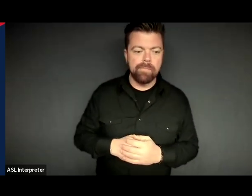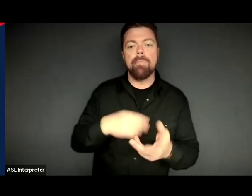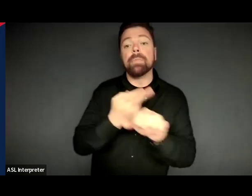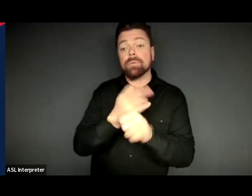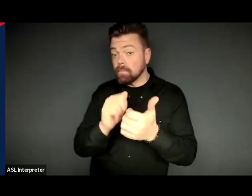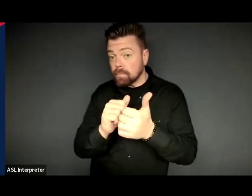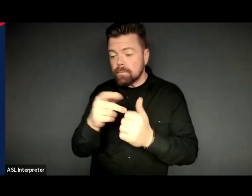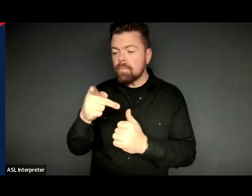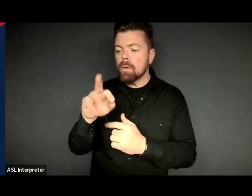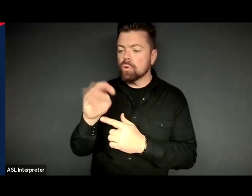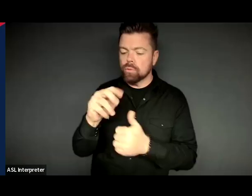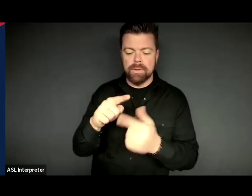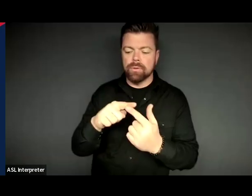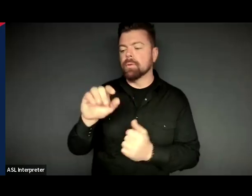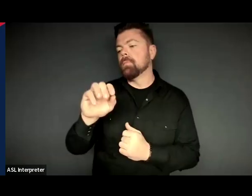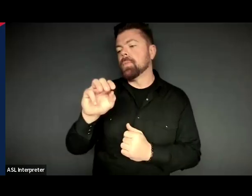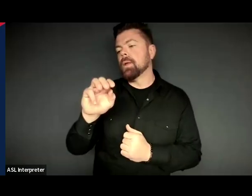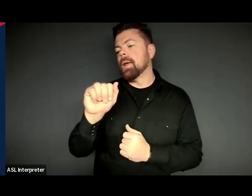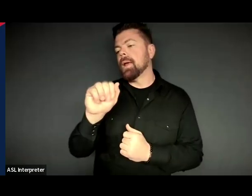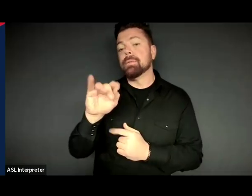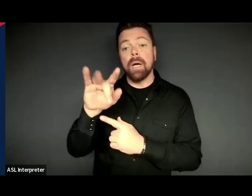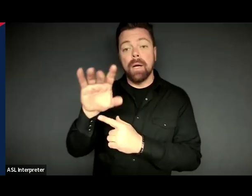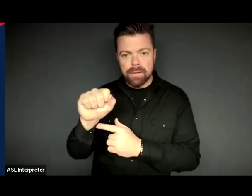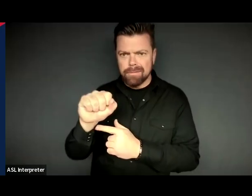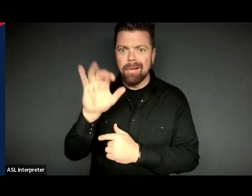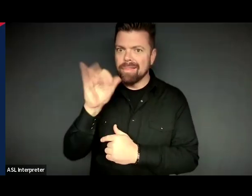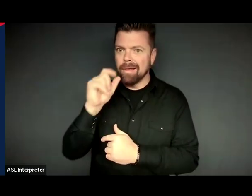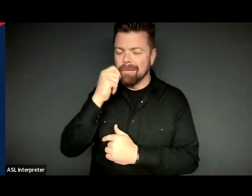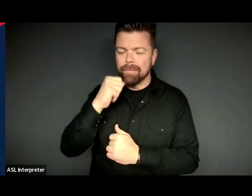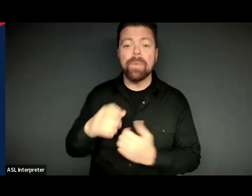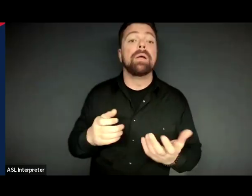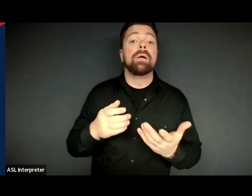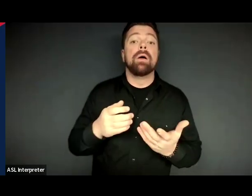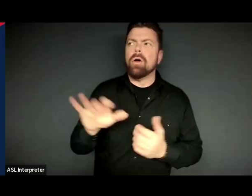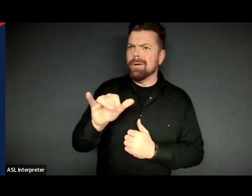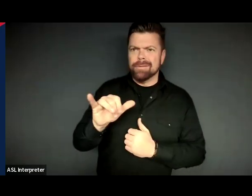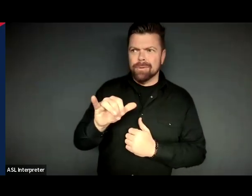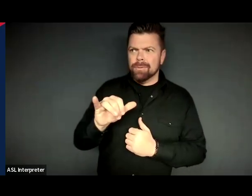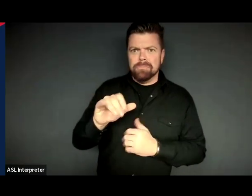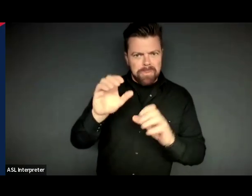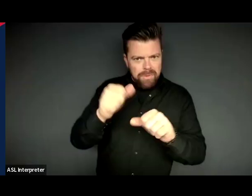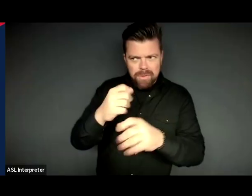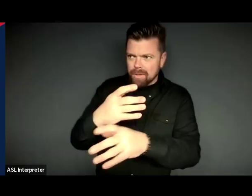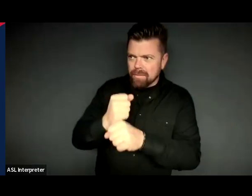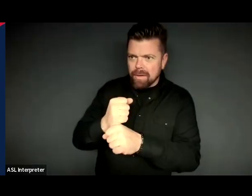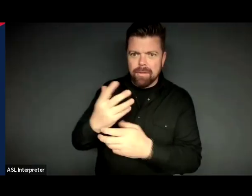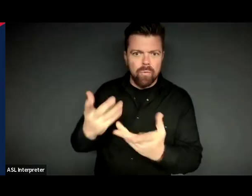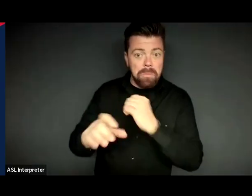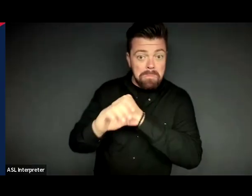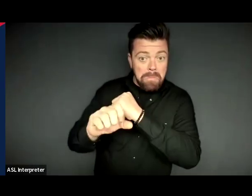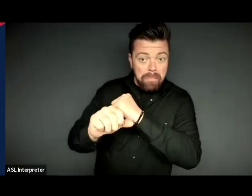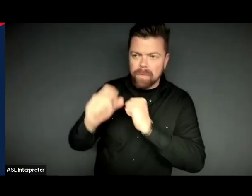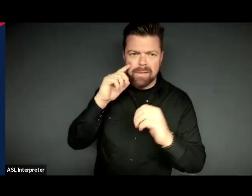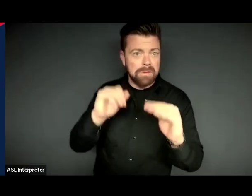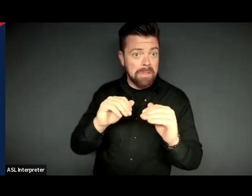very cool. Now, something that's been on the market for a while, but shockingly should be used more than people get,